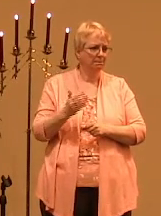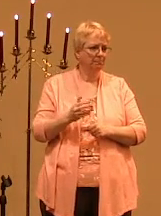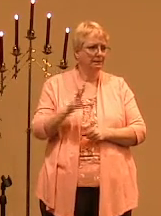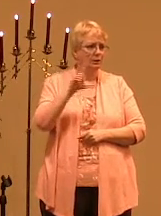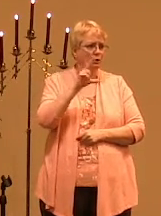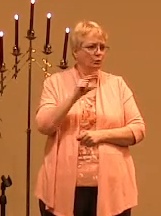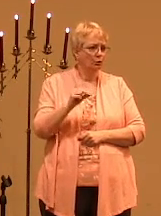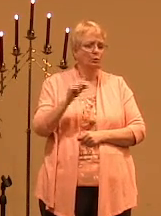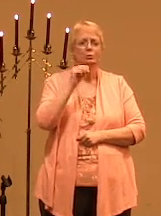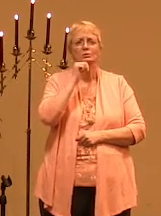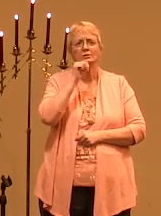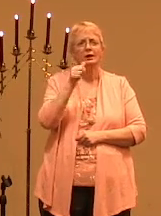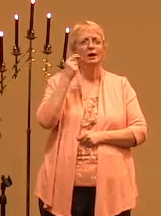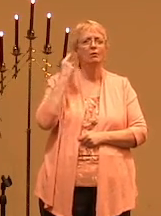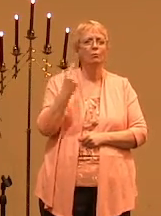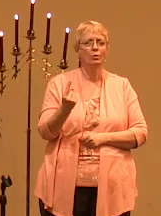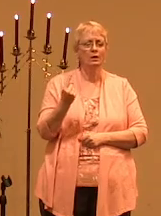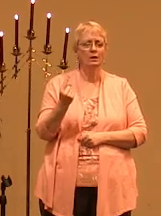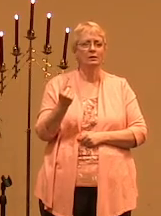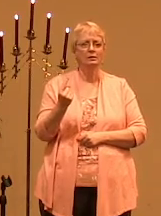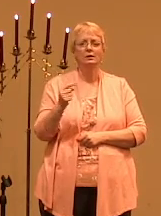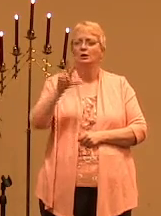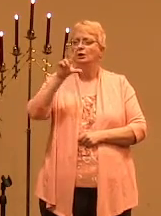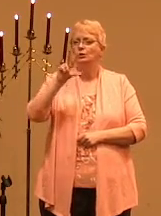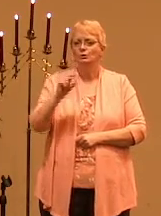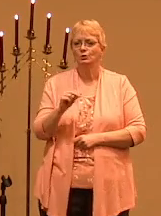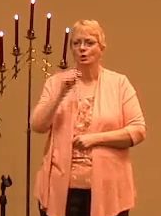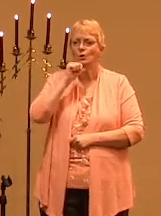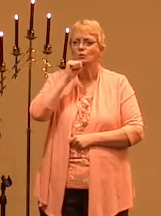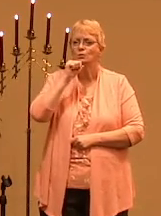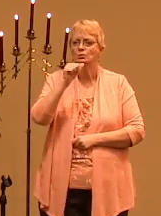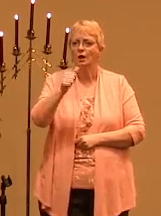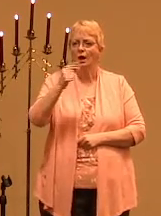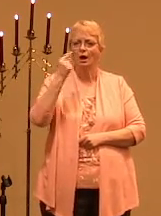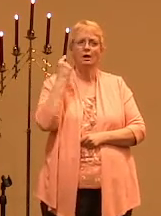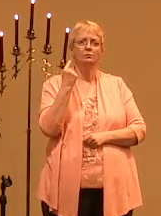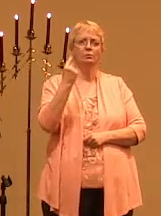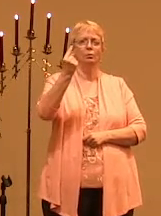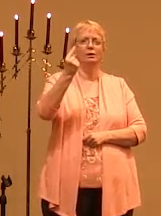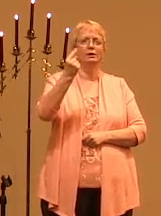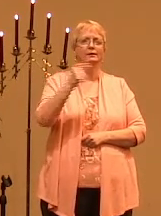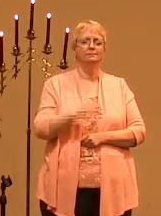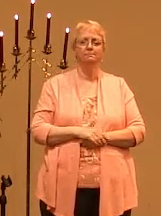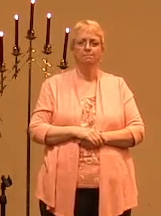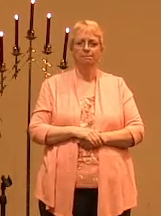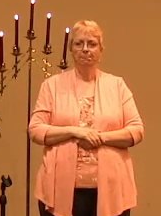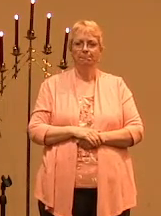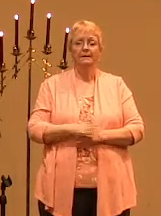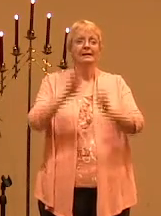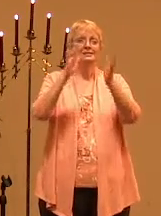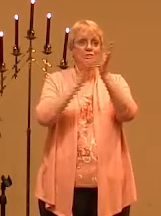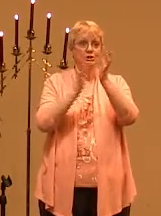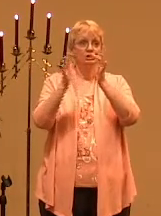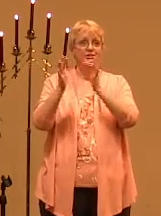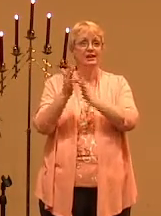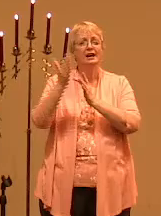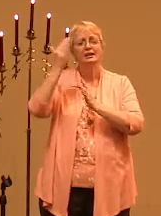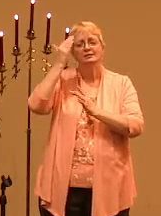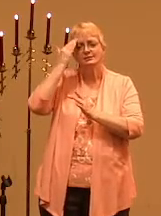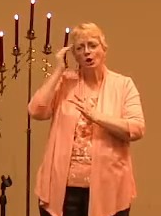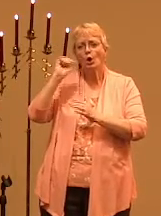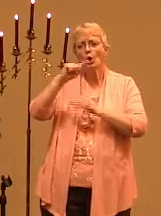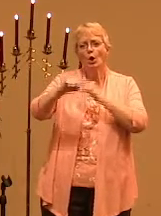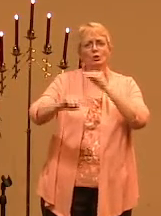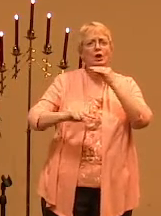him? No, not one. No, not one.